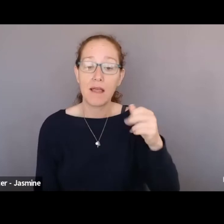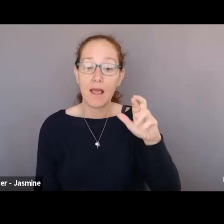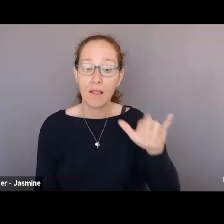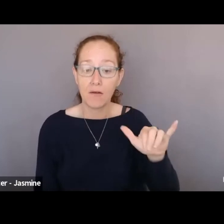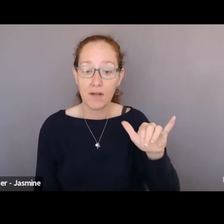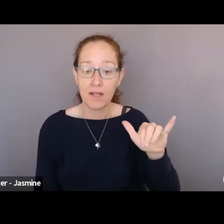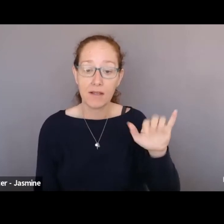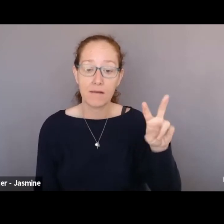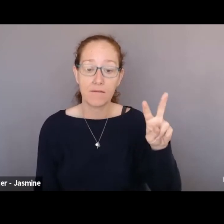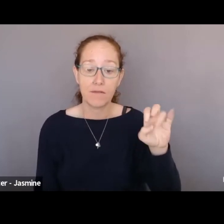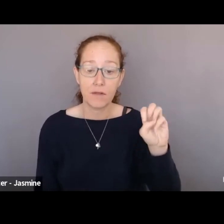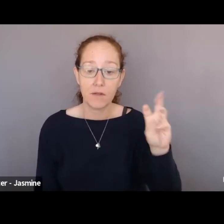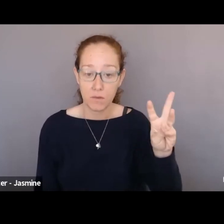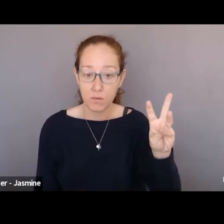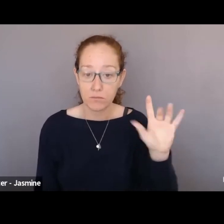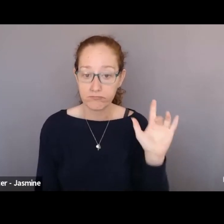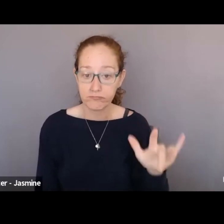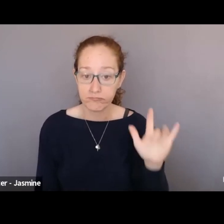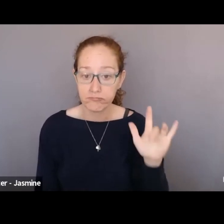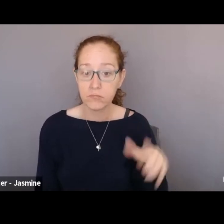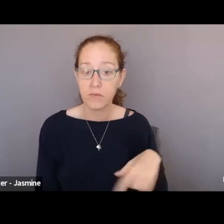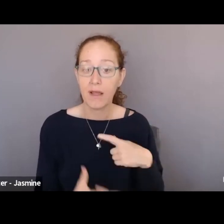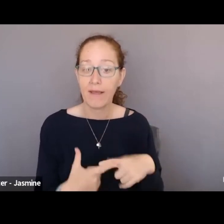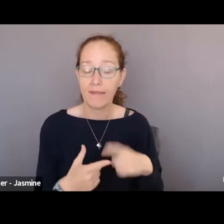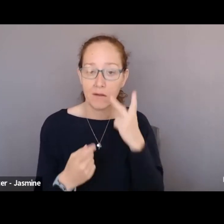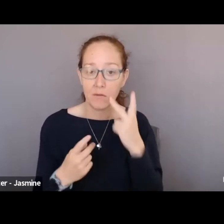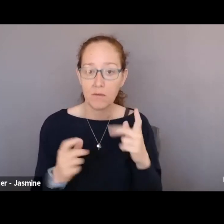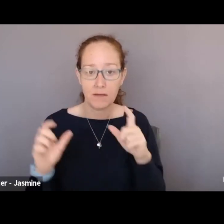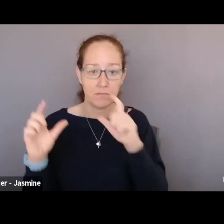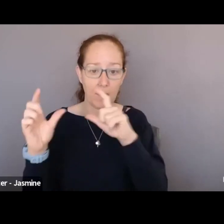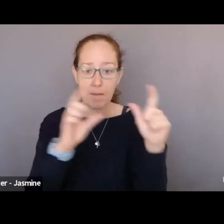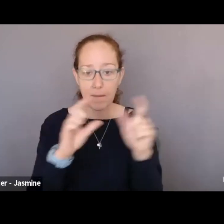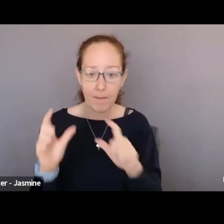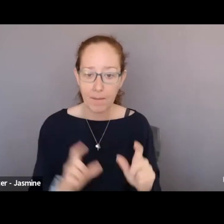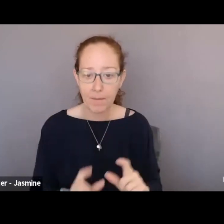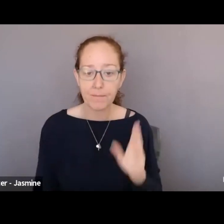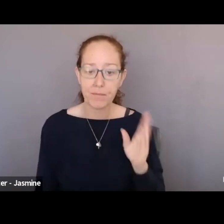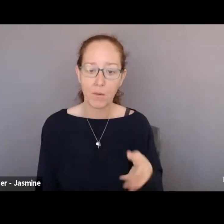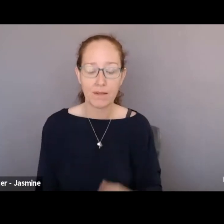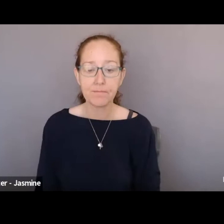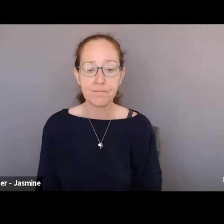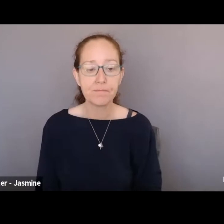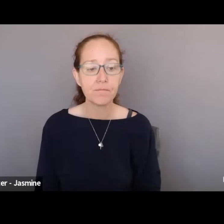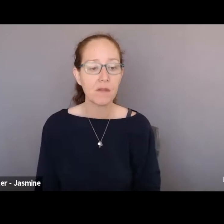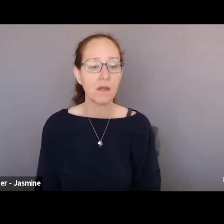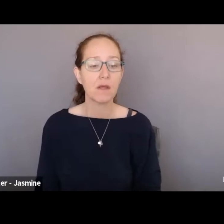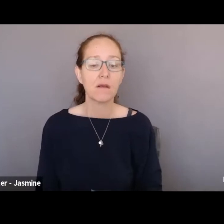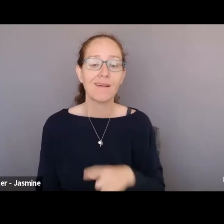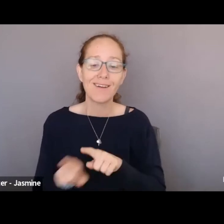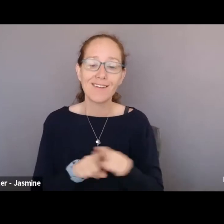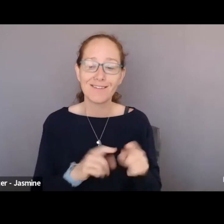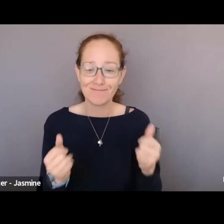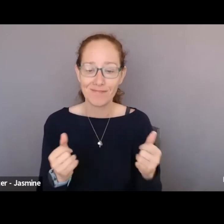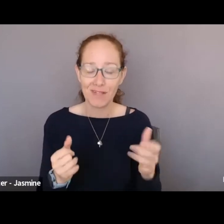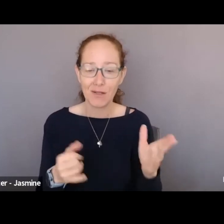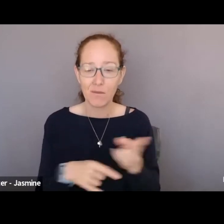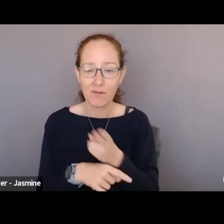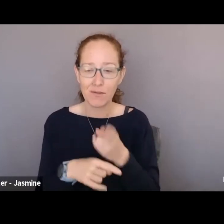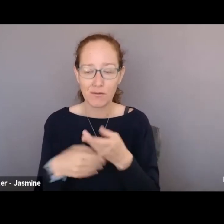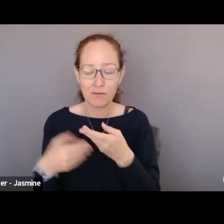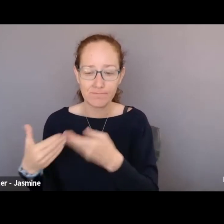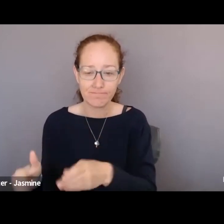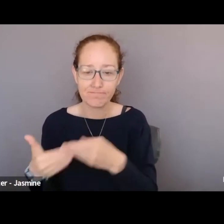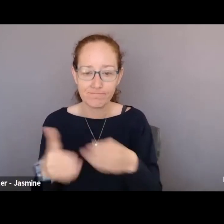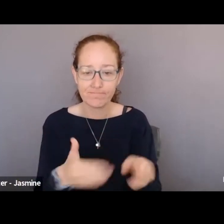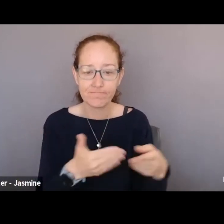able to see everyone in the call. I also want to note that we will be using breakout rooms during this